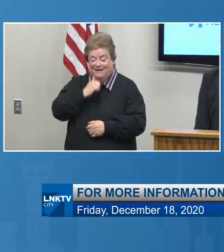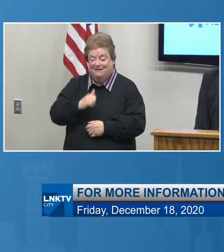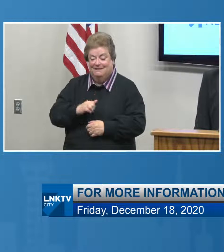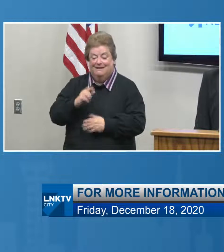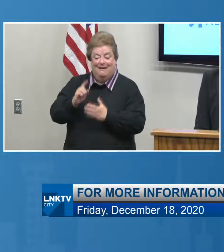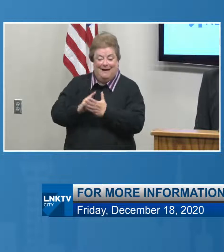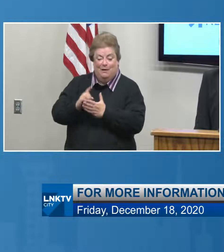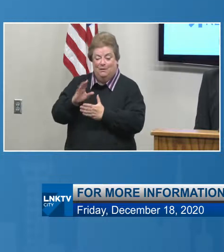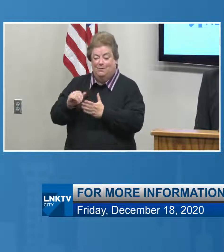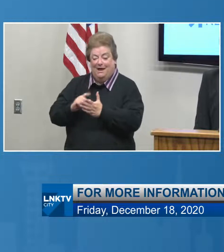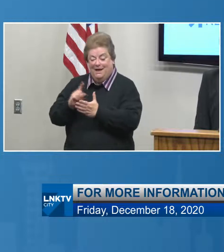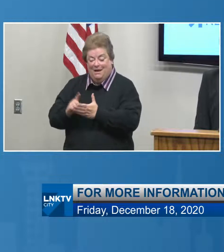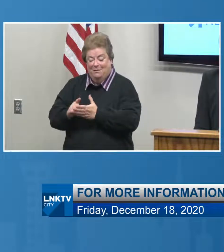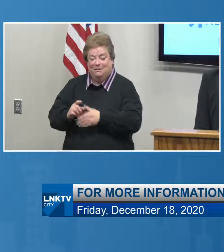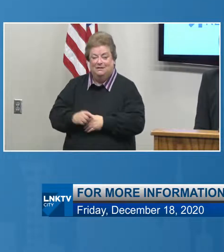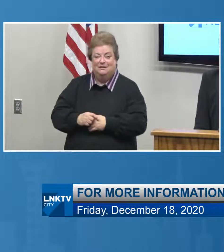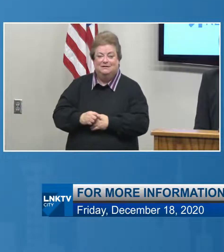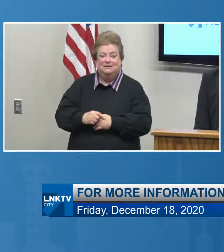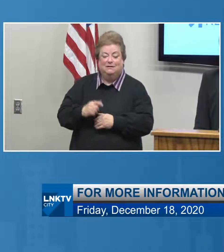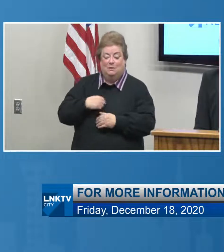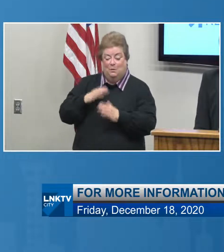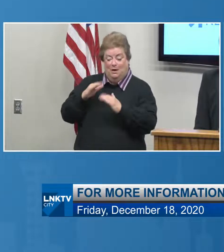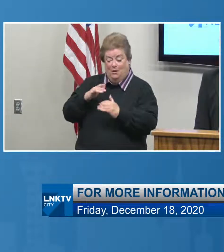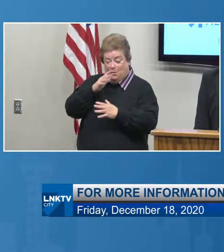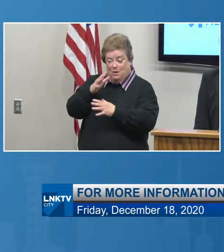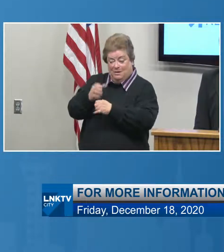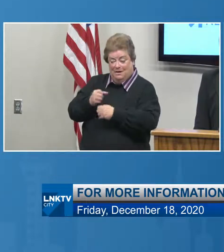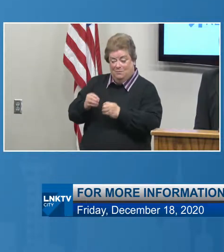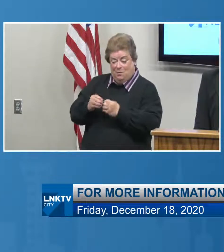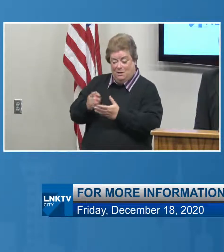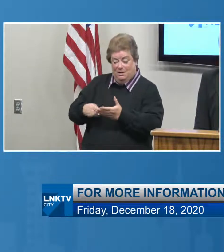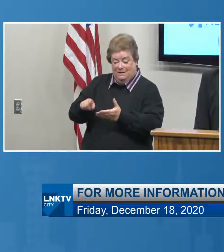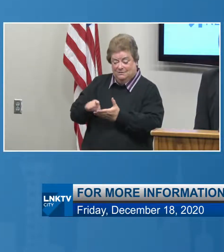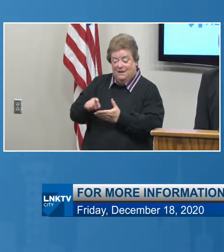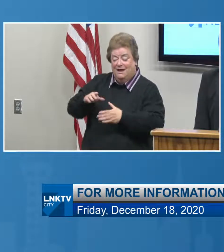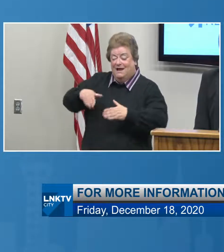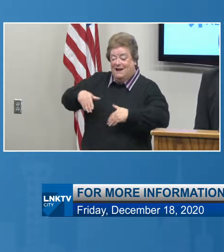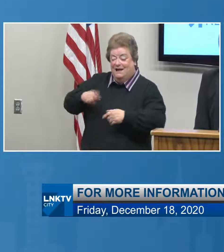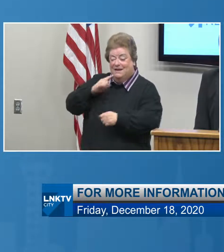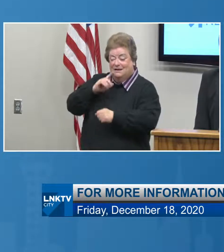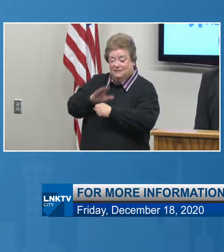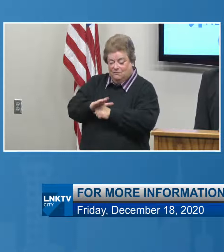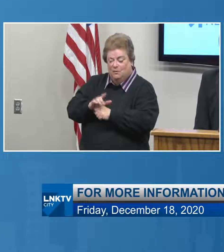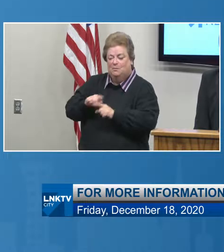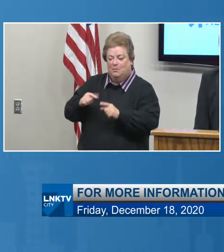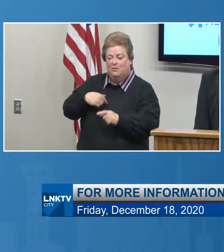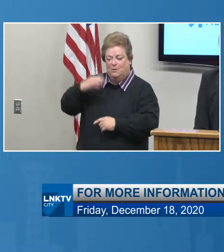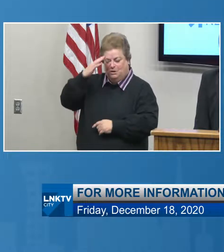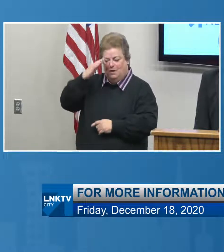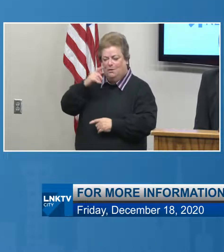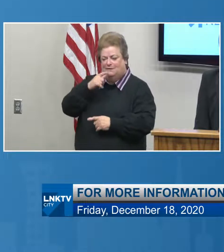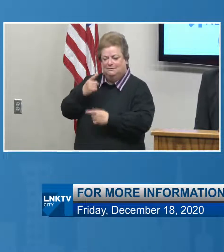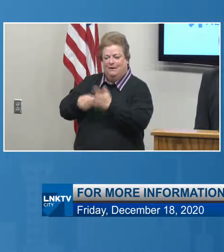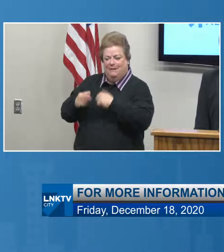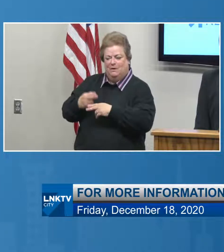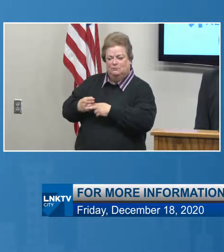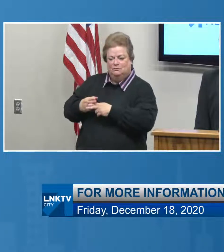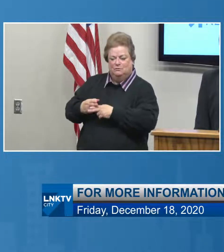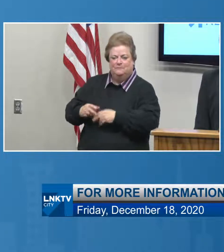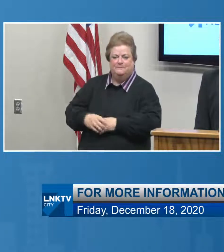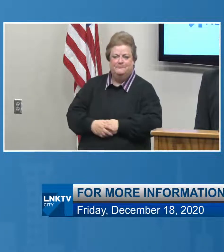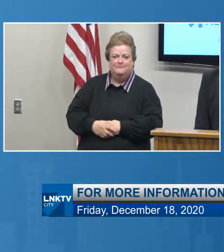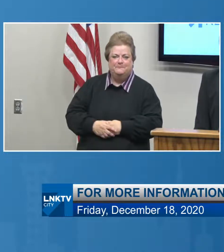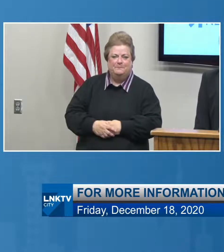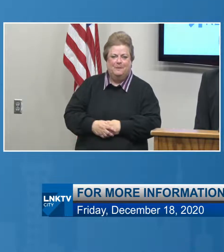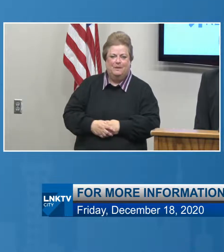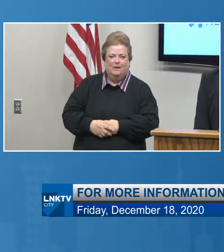is to get more next week. We don't have that confirmed yet, but we do know that more will be on the way, and we look forward to that. So